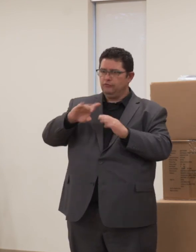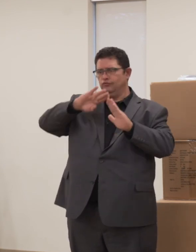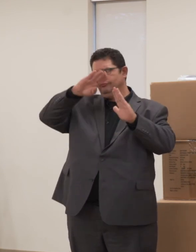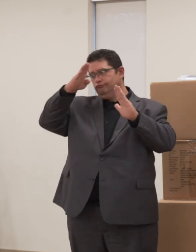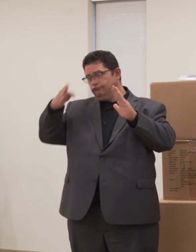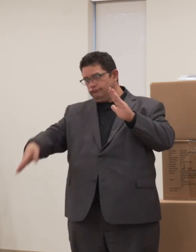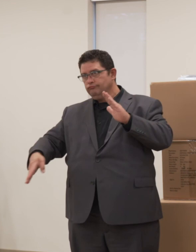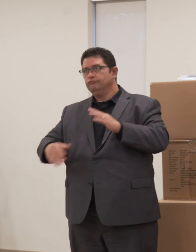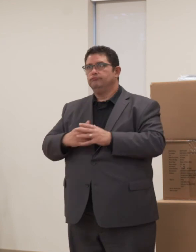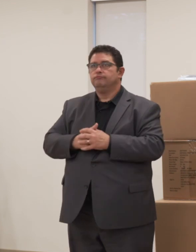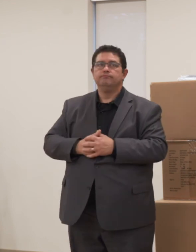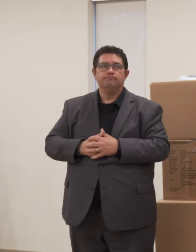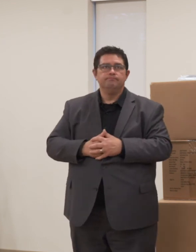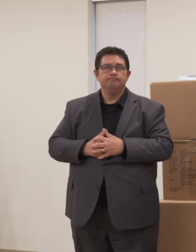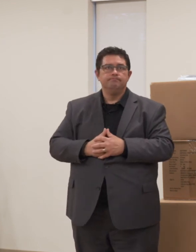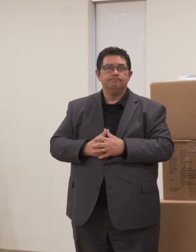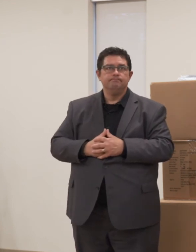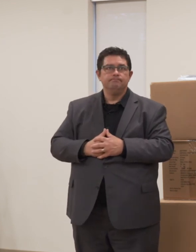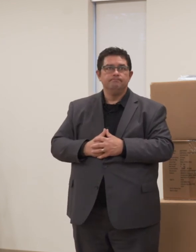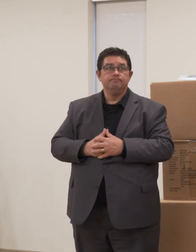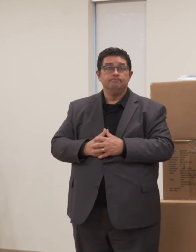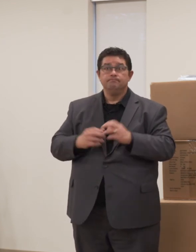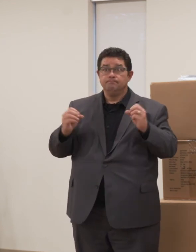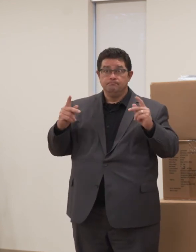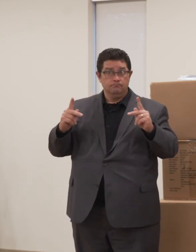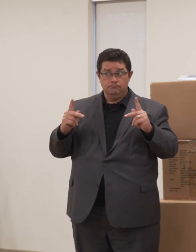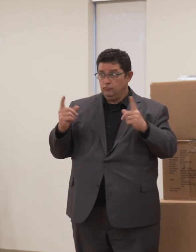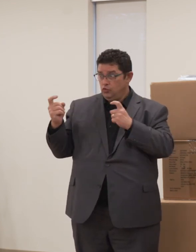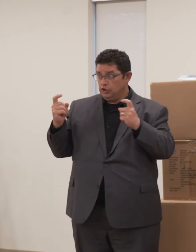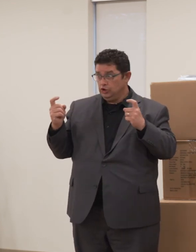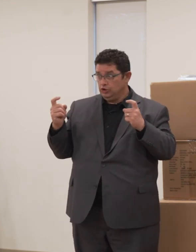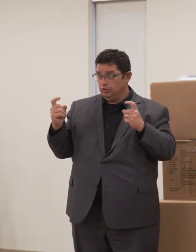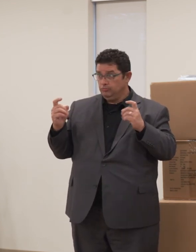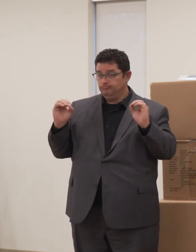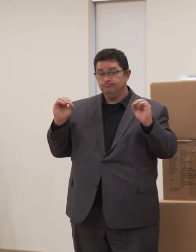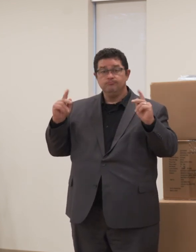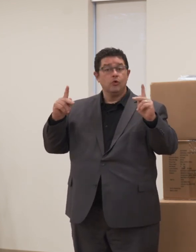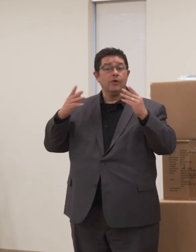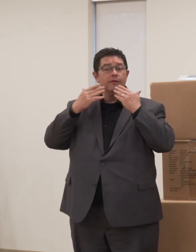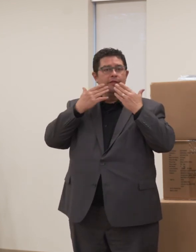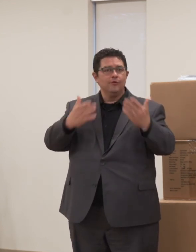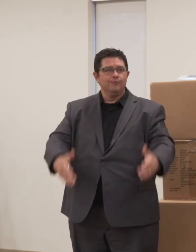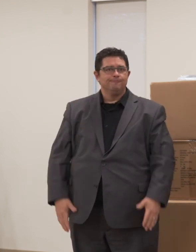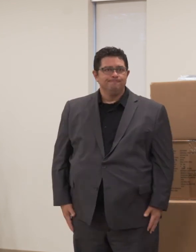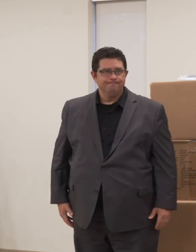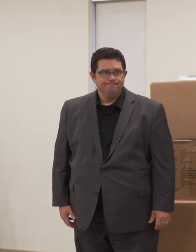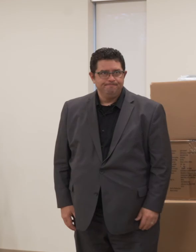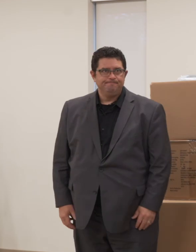That's all I've got. Okay, questions? Okay, thank you.